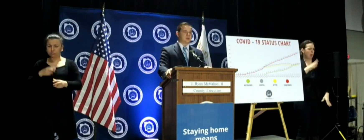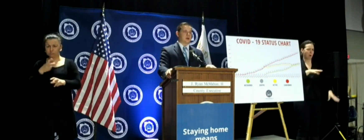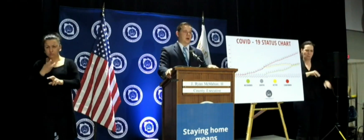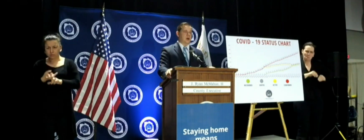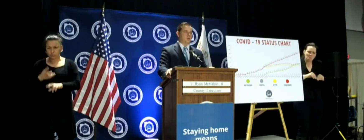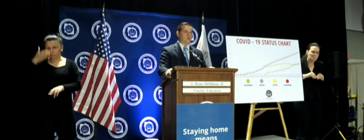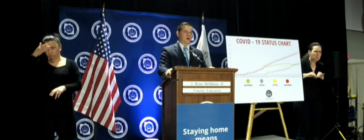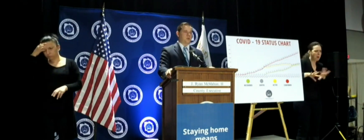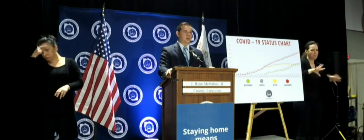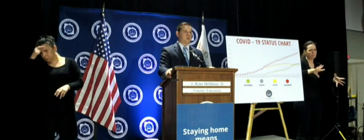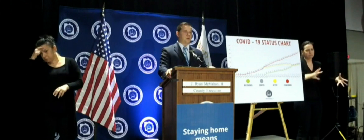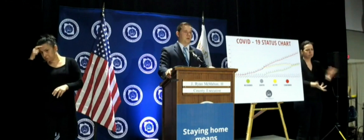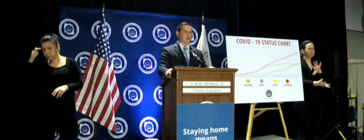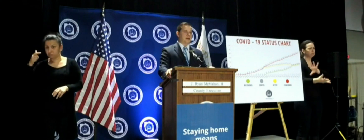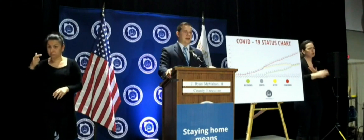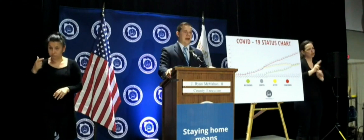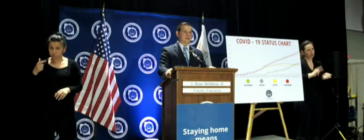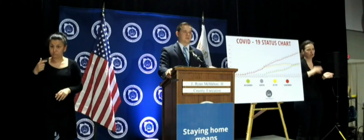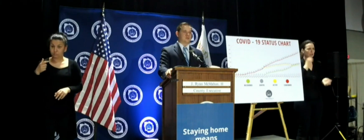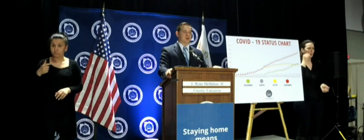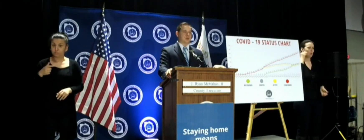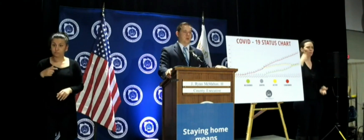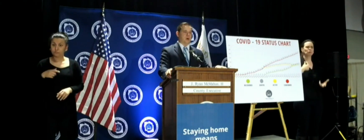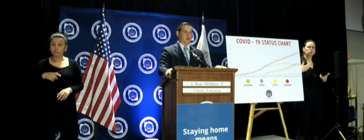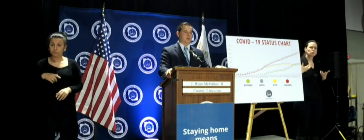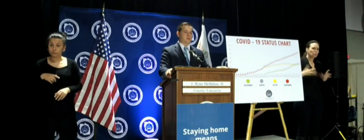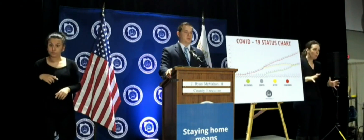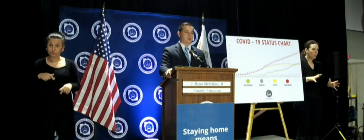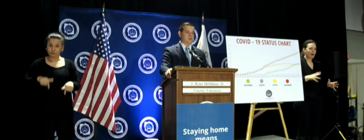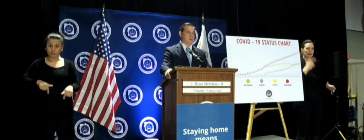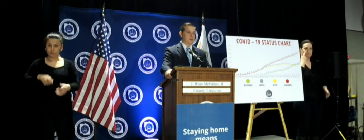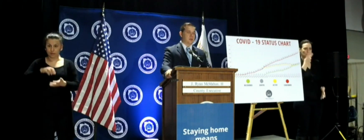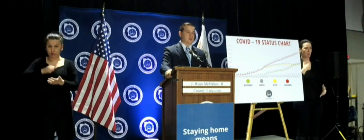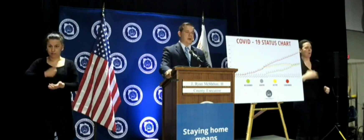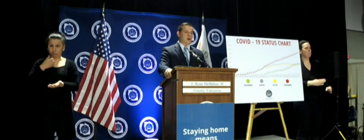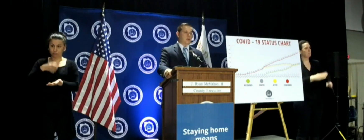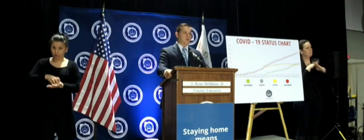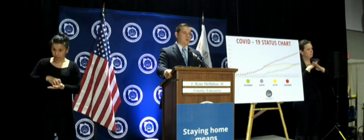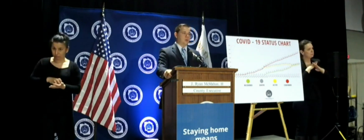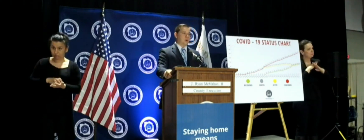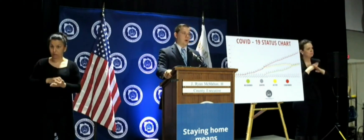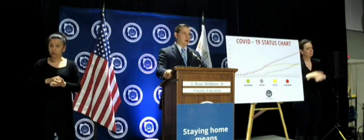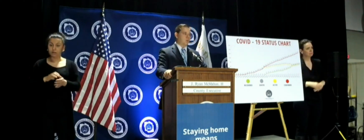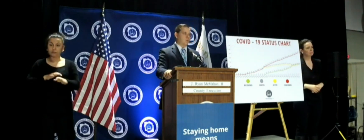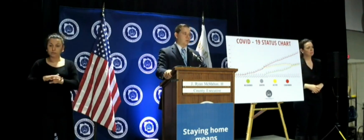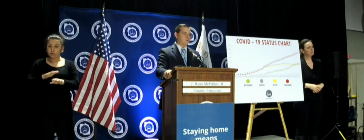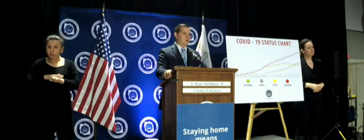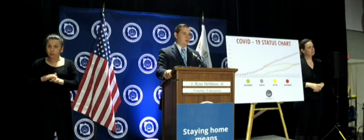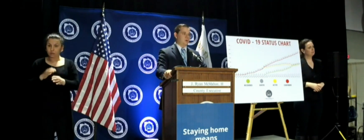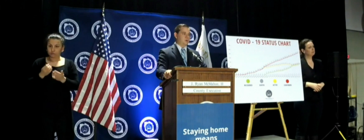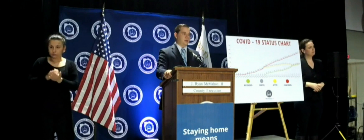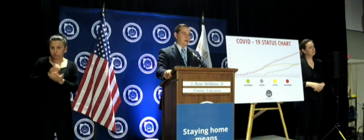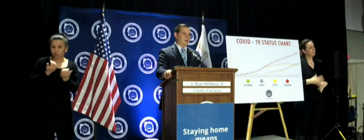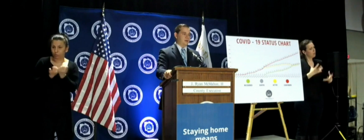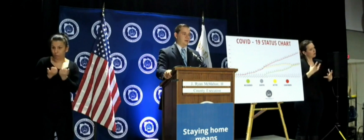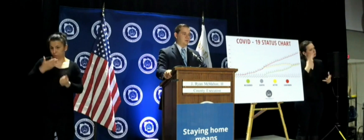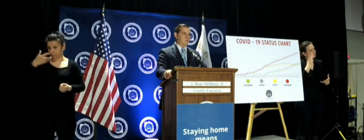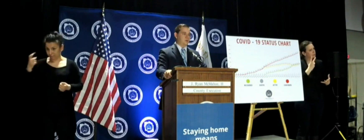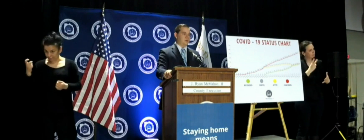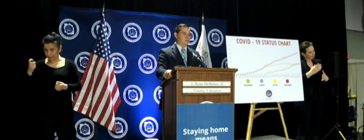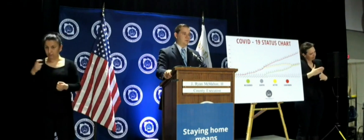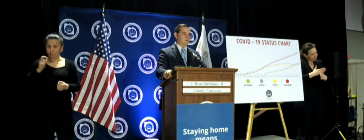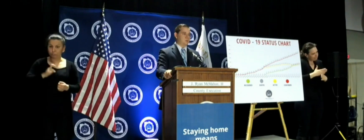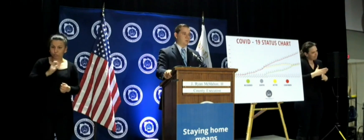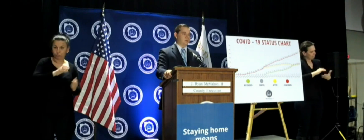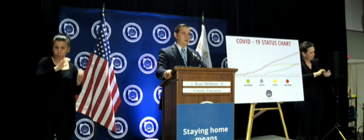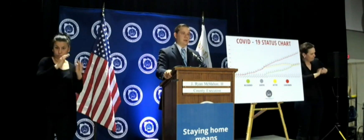this. We want to be an active, strong partner with New York State Health. We feel that we